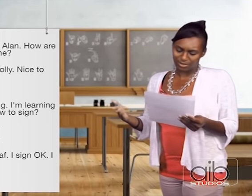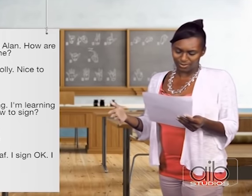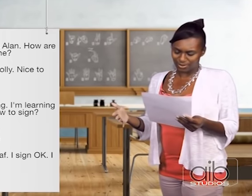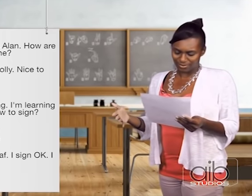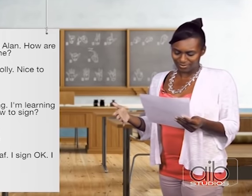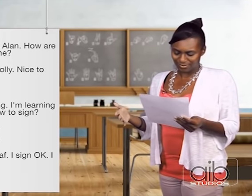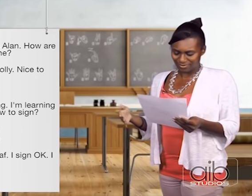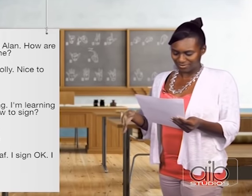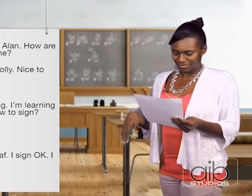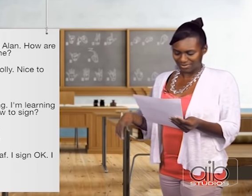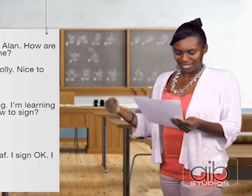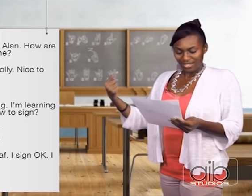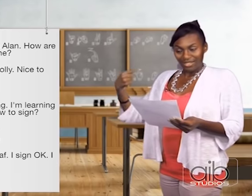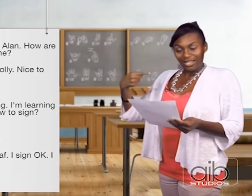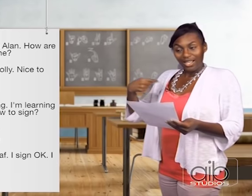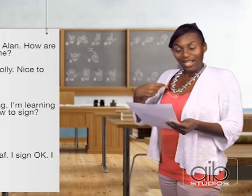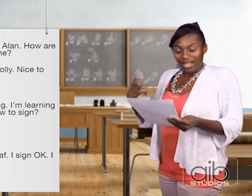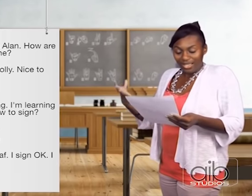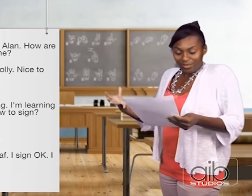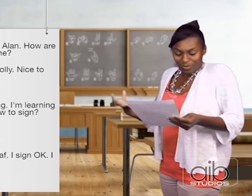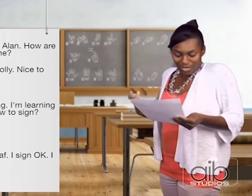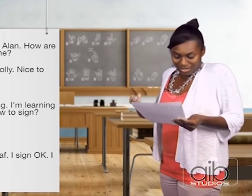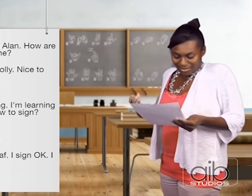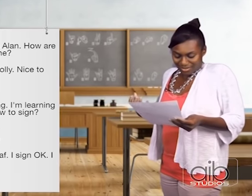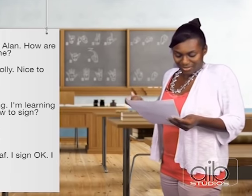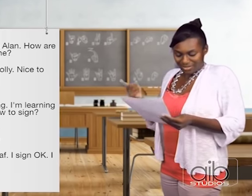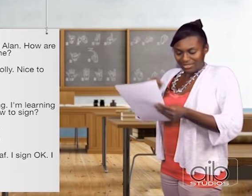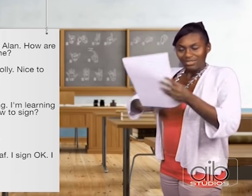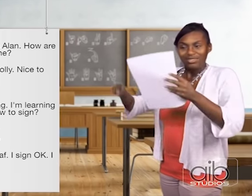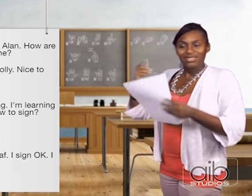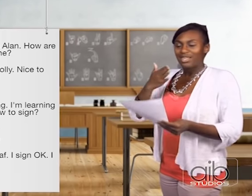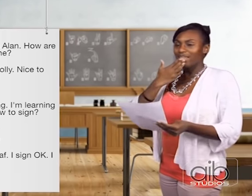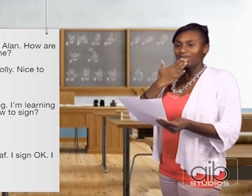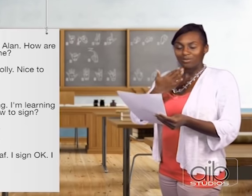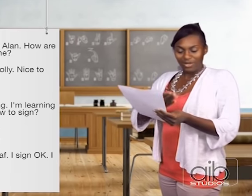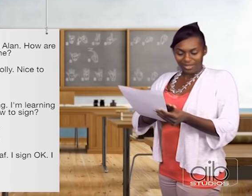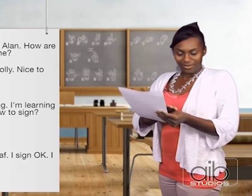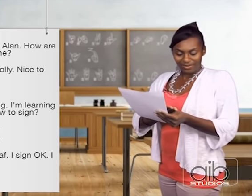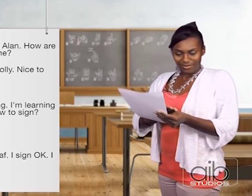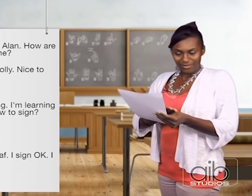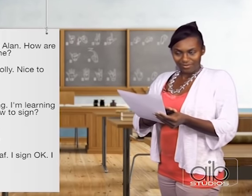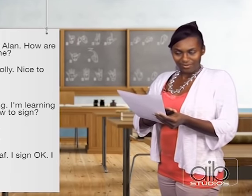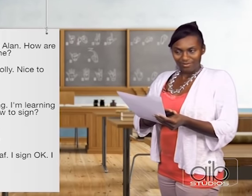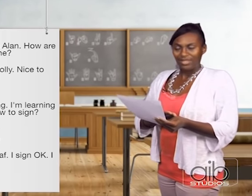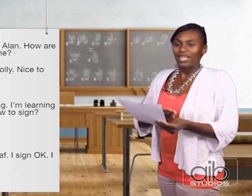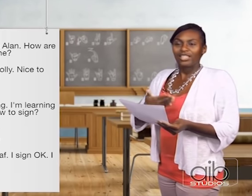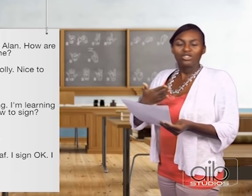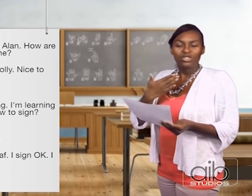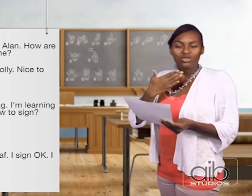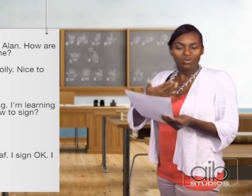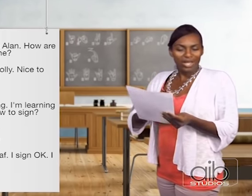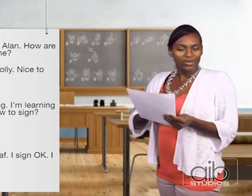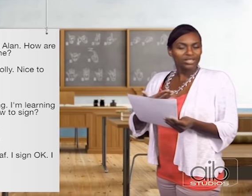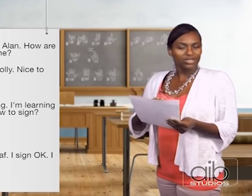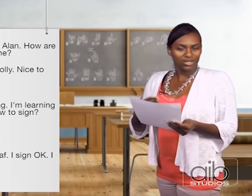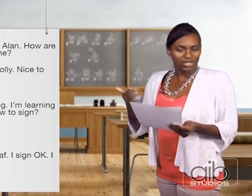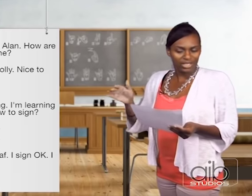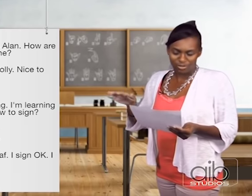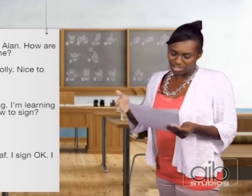or. I want to sign well. And you can use well and good